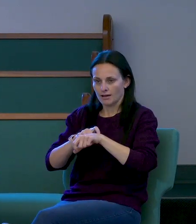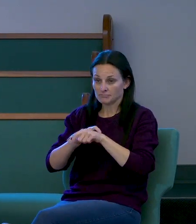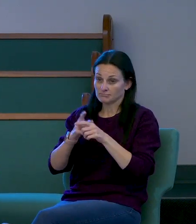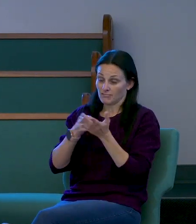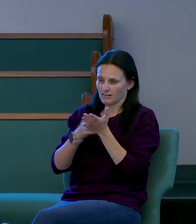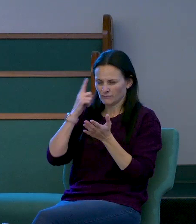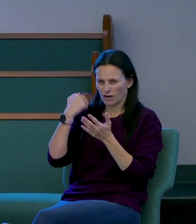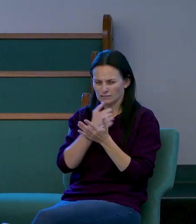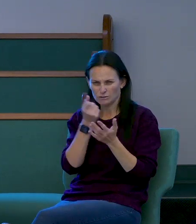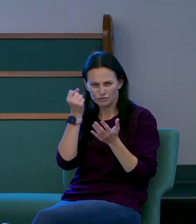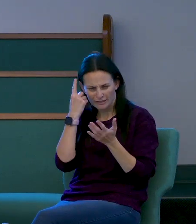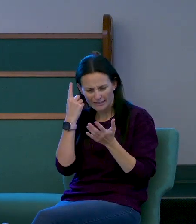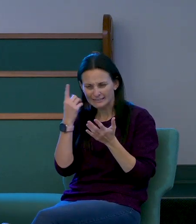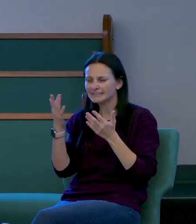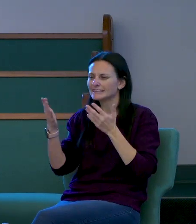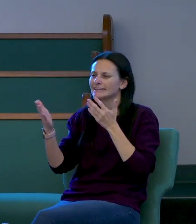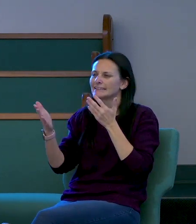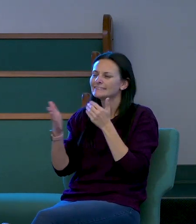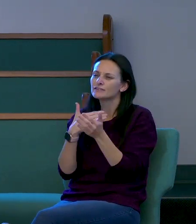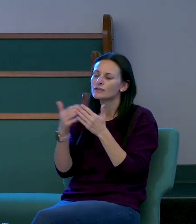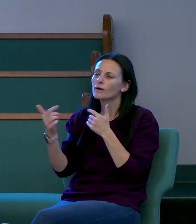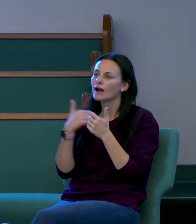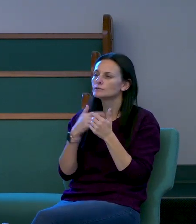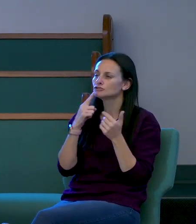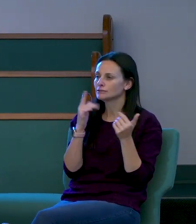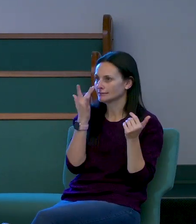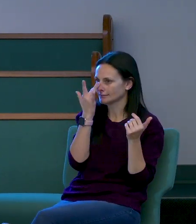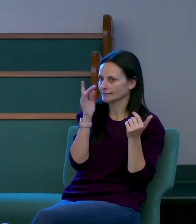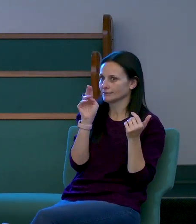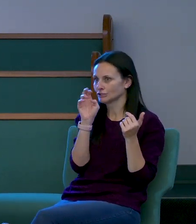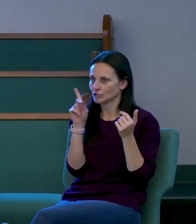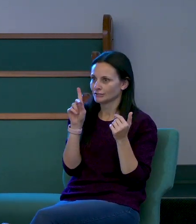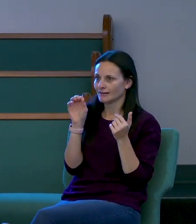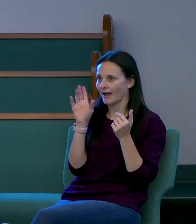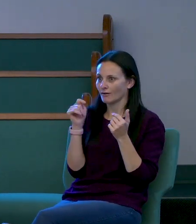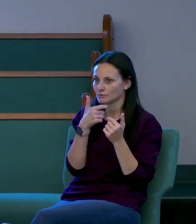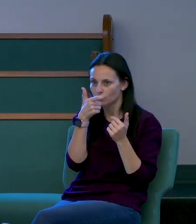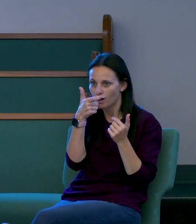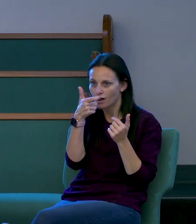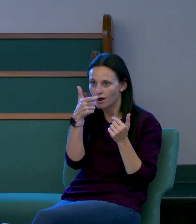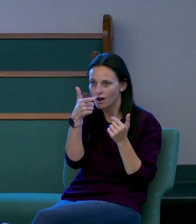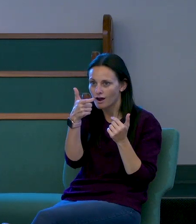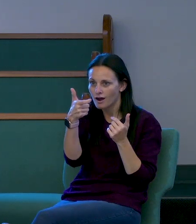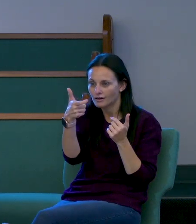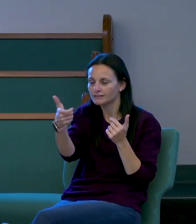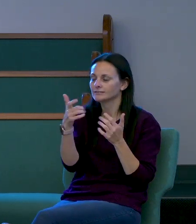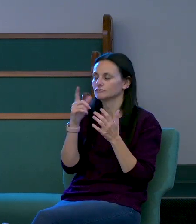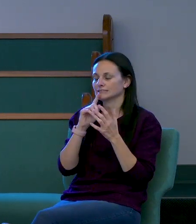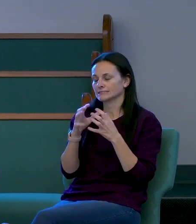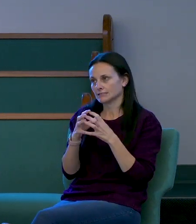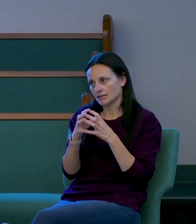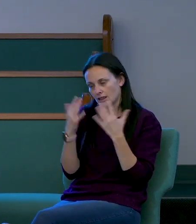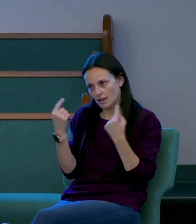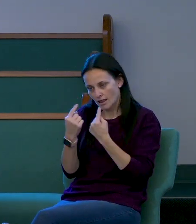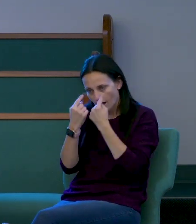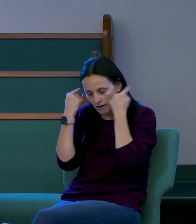to understand it. And even though I was nerding out and watching General Conference online, there was just a lot. It is